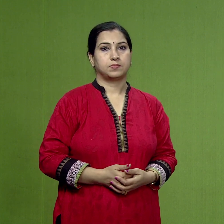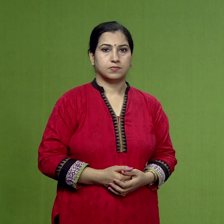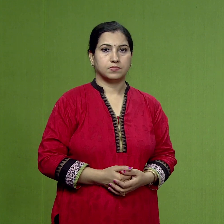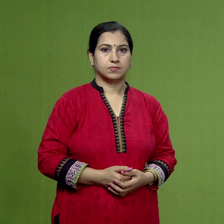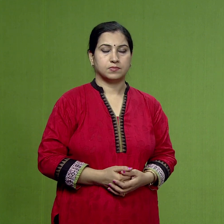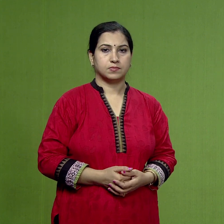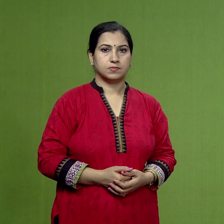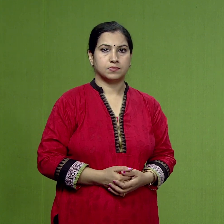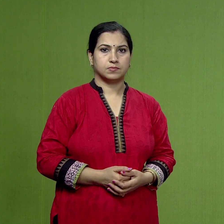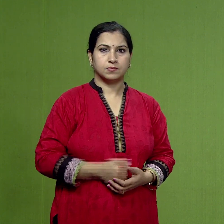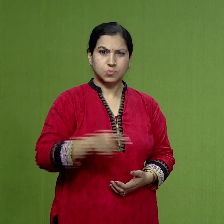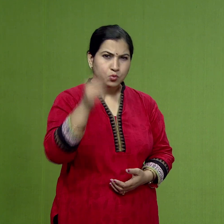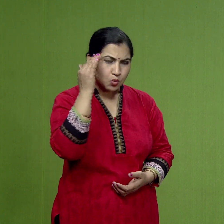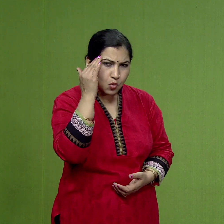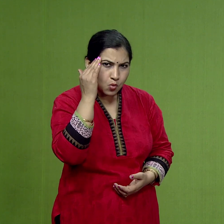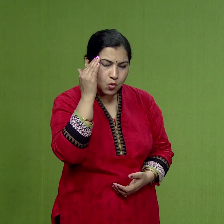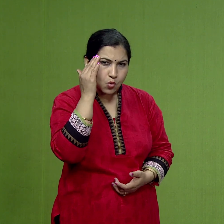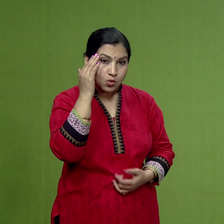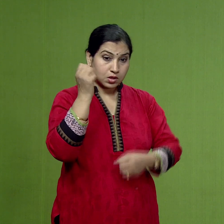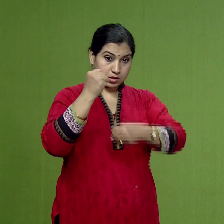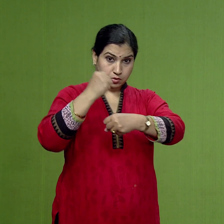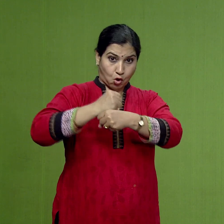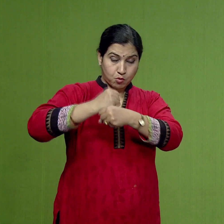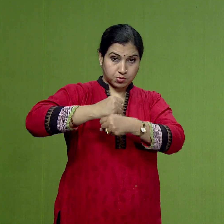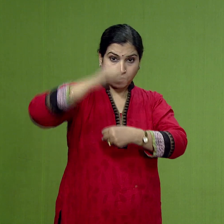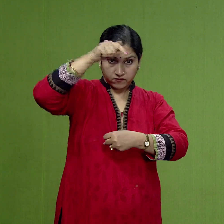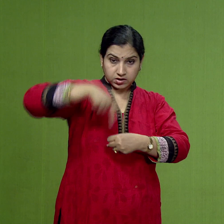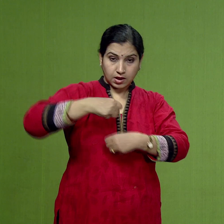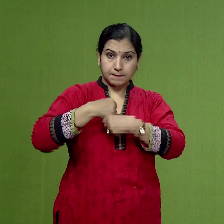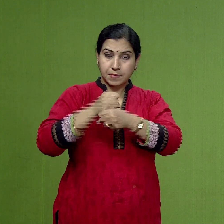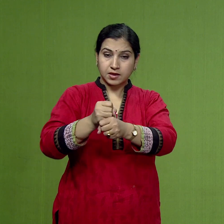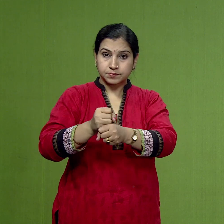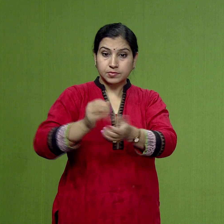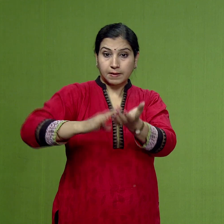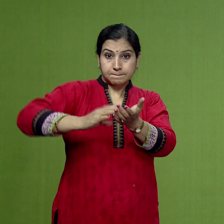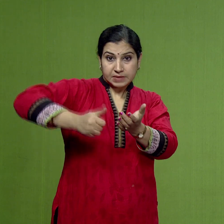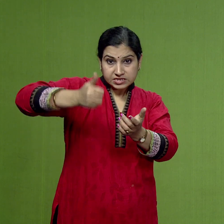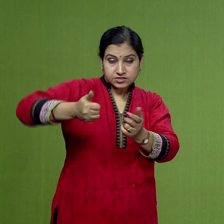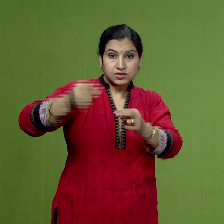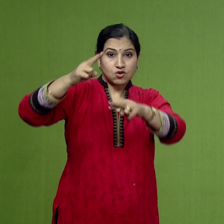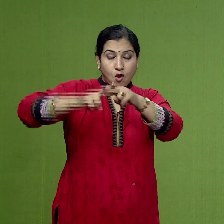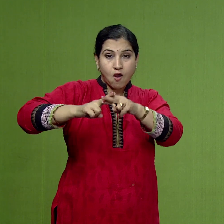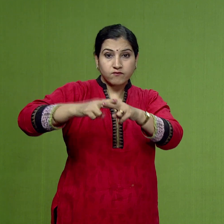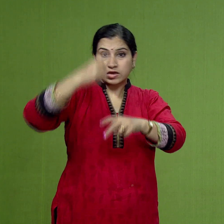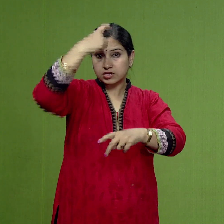Do you know the government of India created a Ministry of Human Resource Development